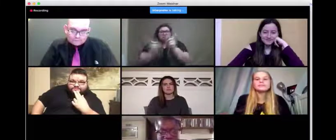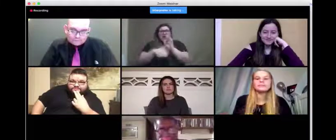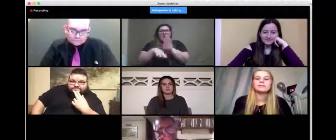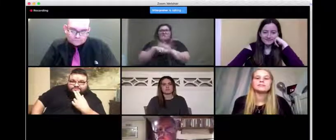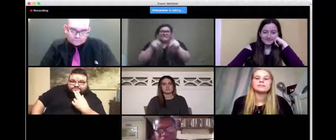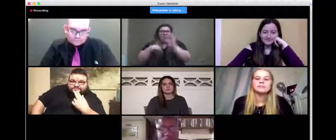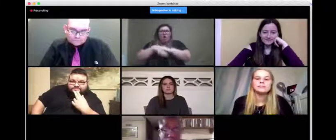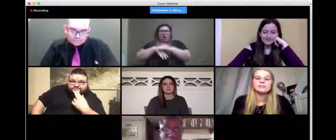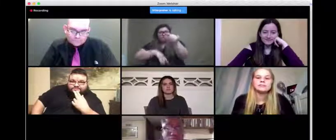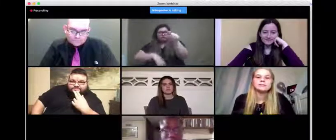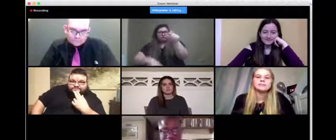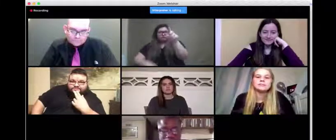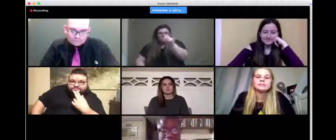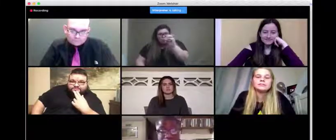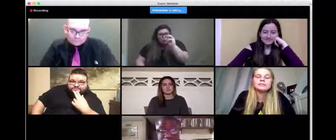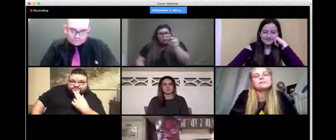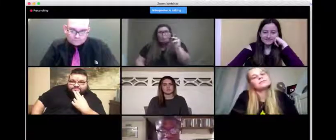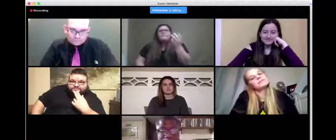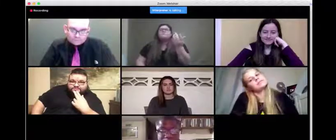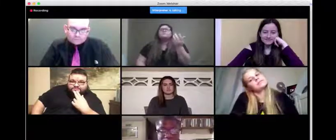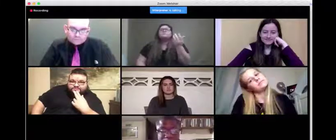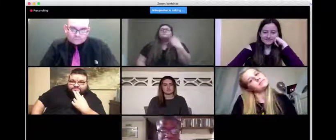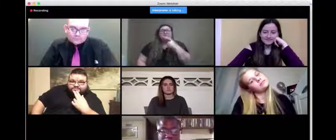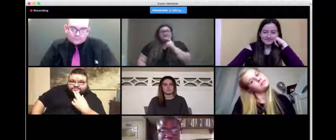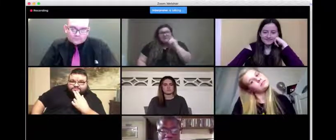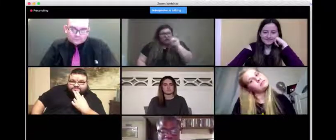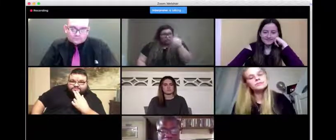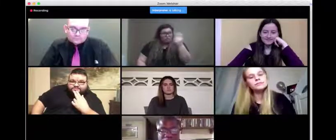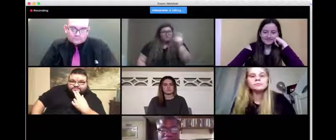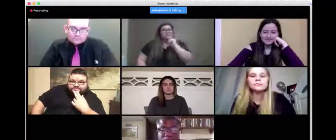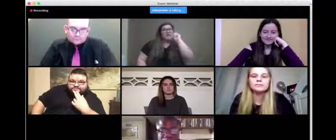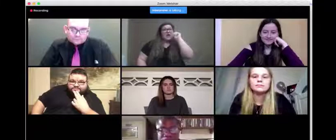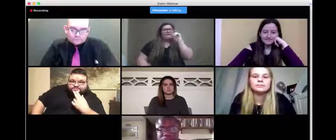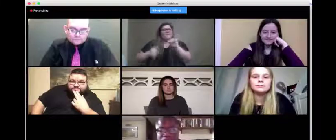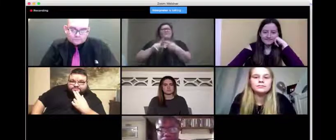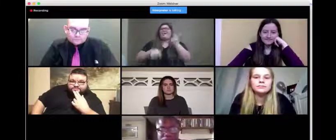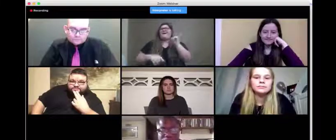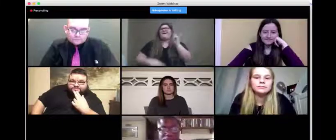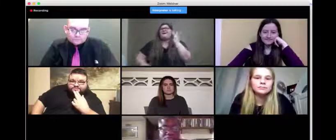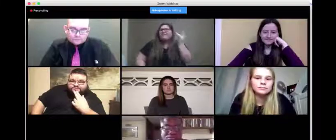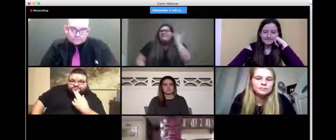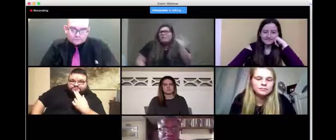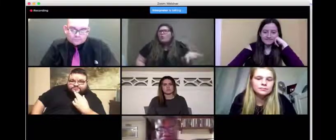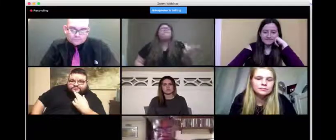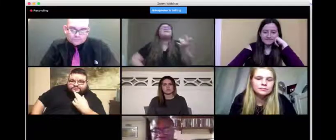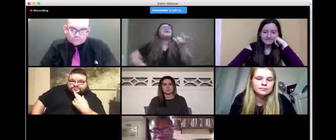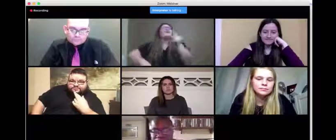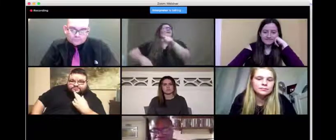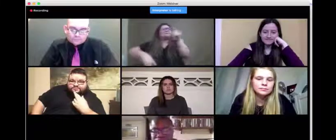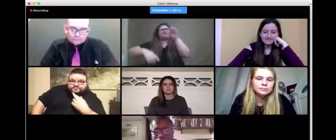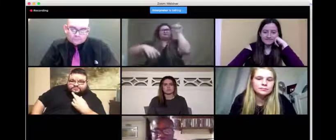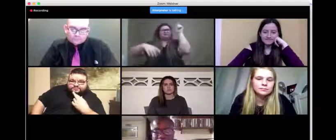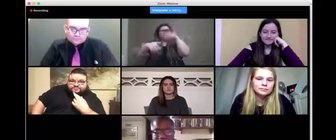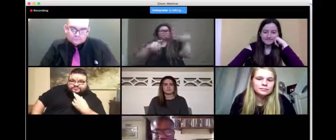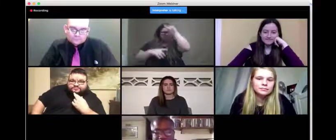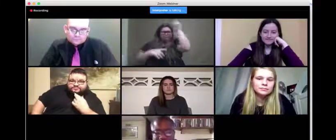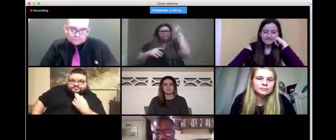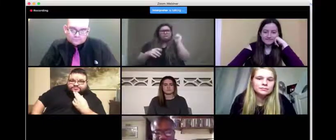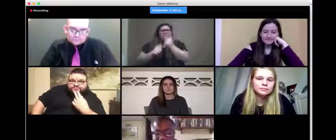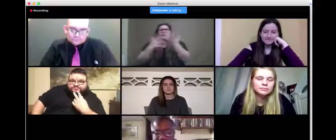and deaf, like seeing deaf from all over, from California or wherever. It's interesting that